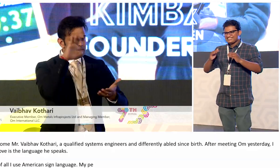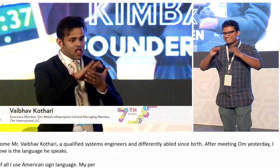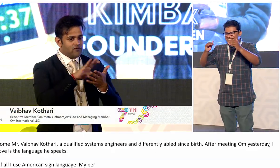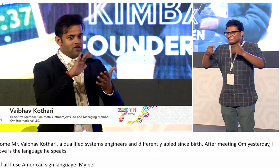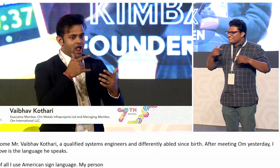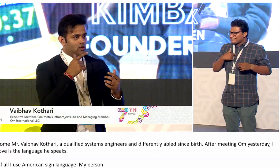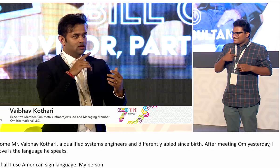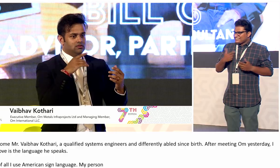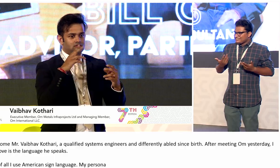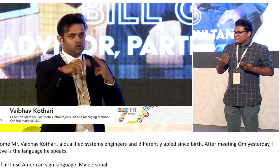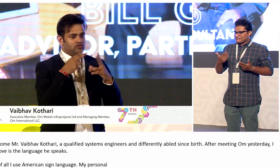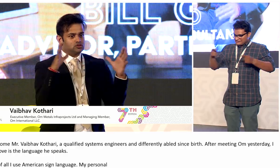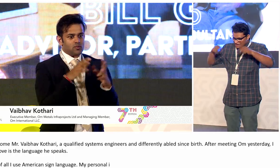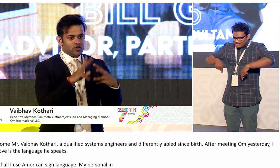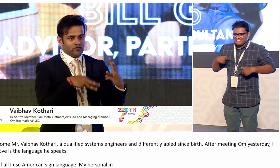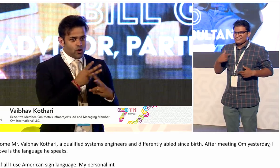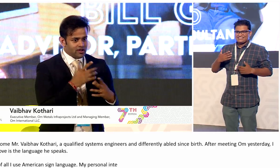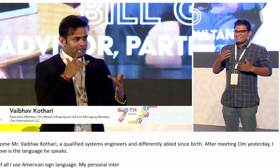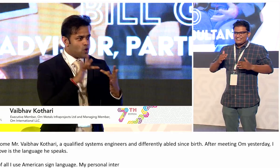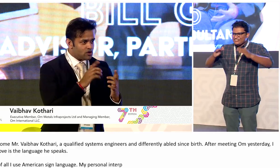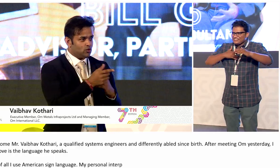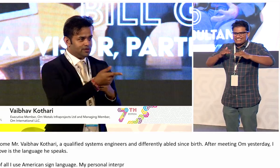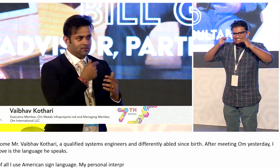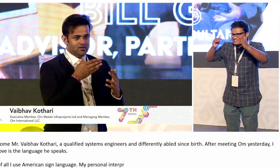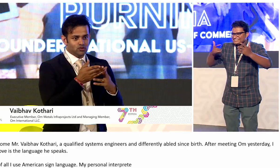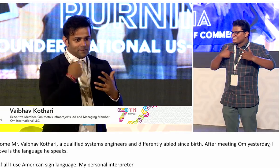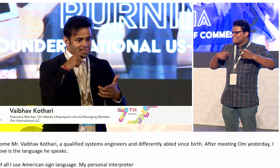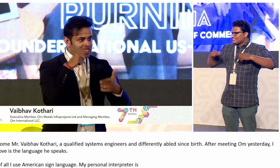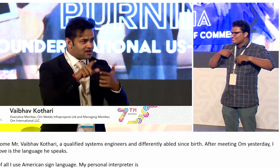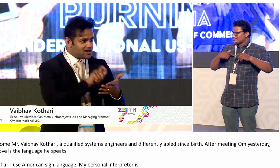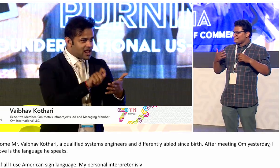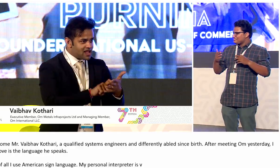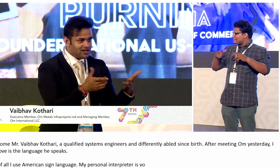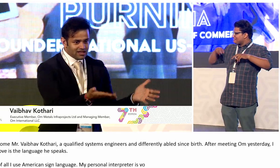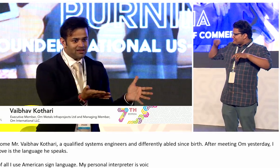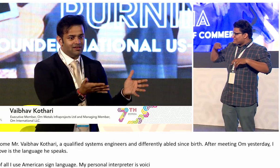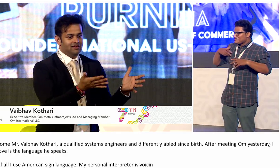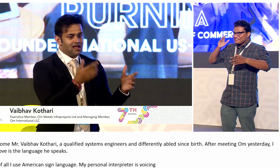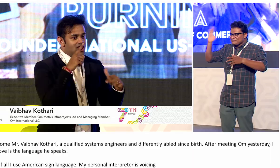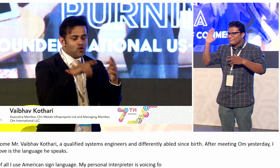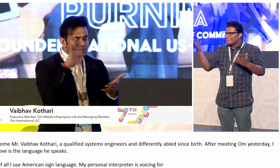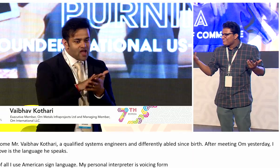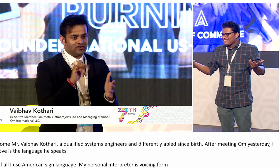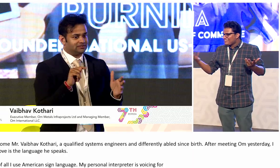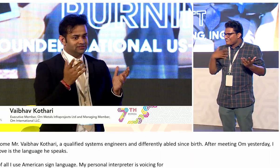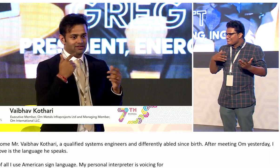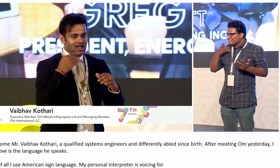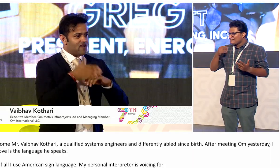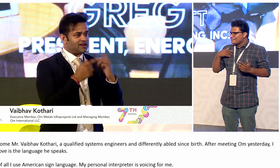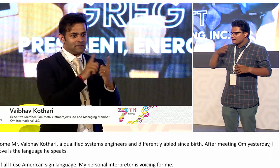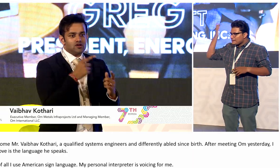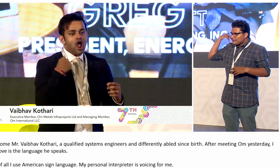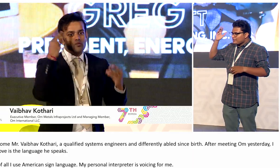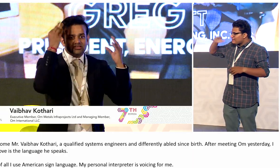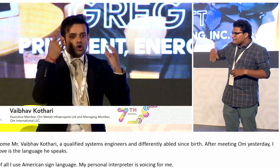been invited here and very honored to have Vaibhav Kothari mention me on the stage in his speaking and how the magic occurred in the